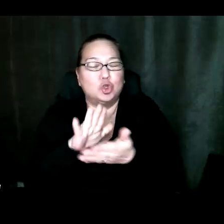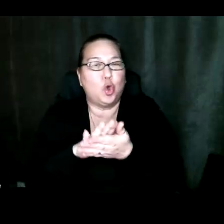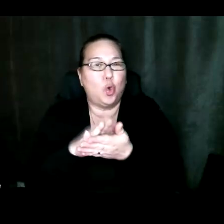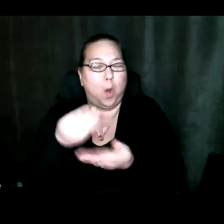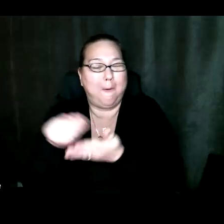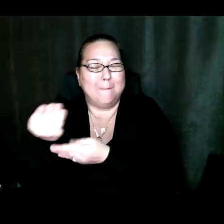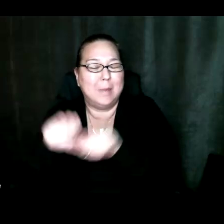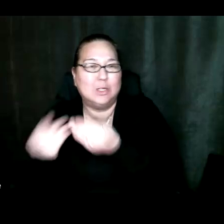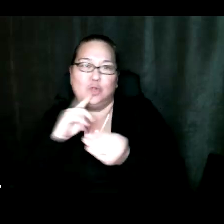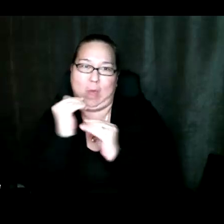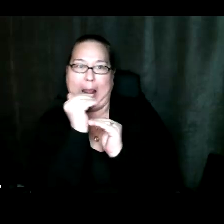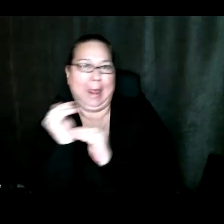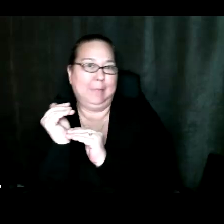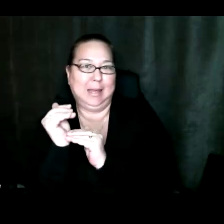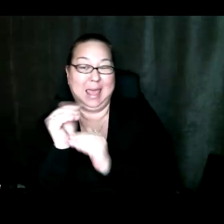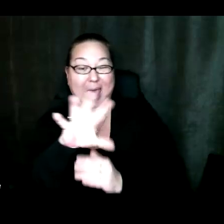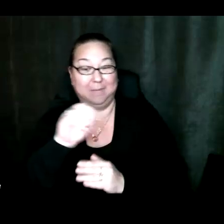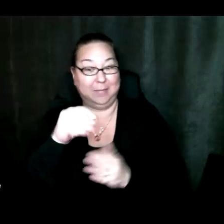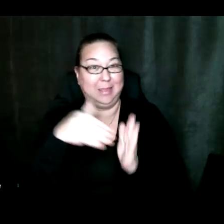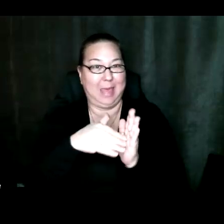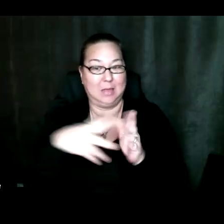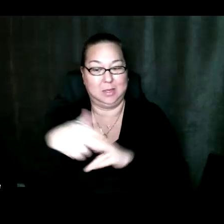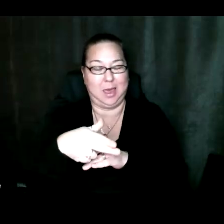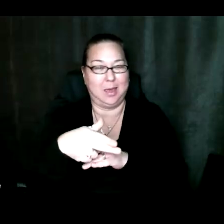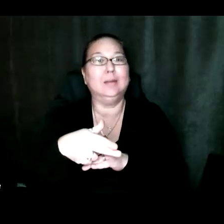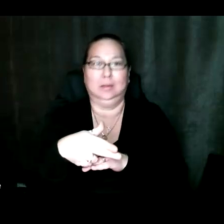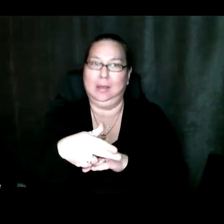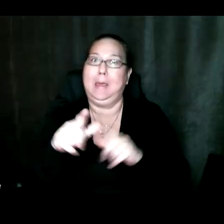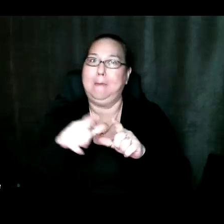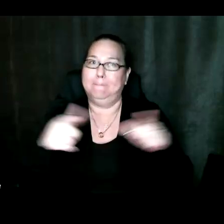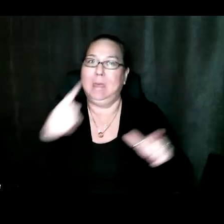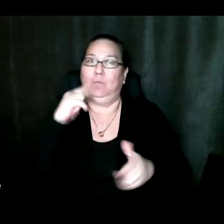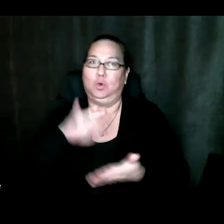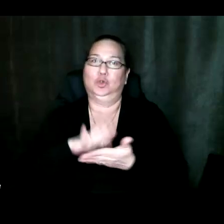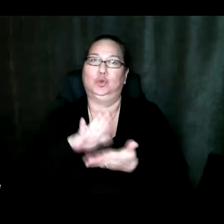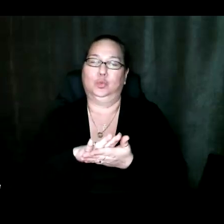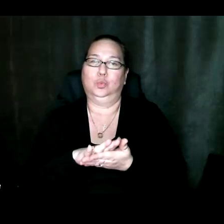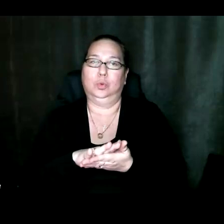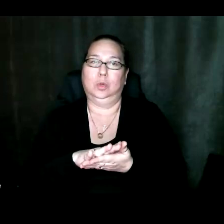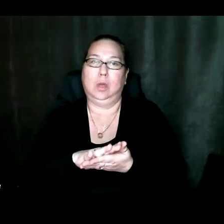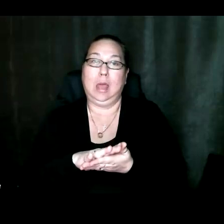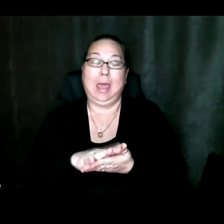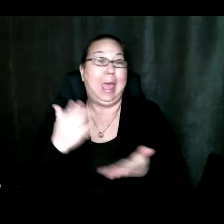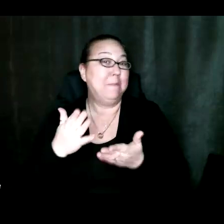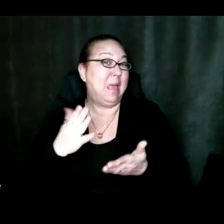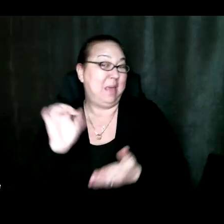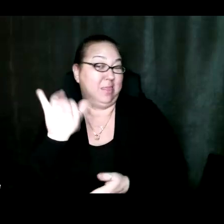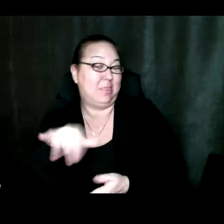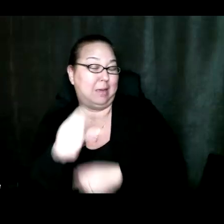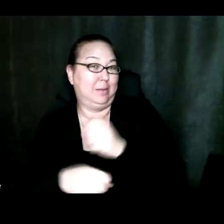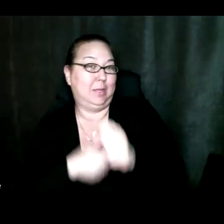limited. And so that $50,000 cut was really big for schools. And then maybe the next year it would swing back and they would